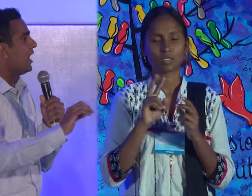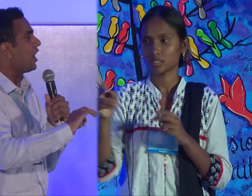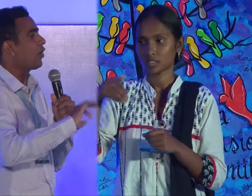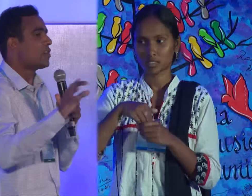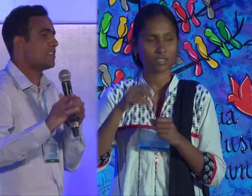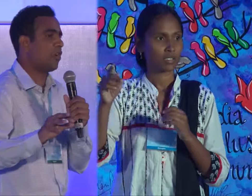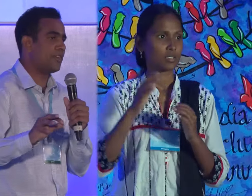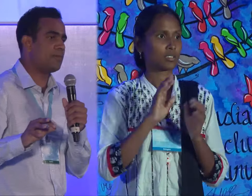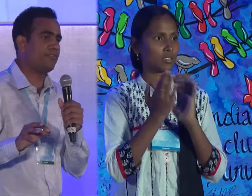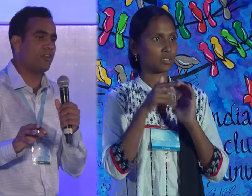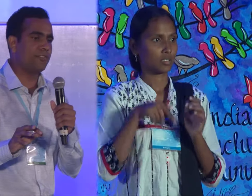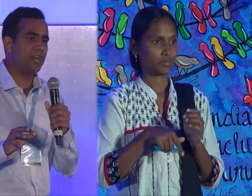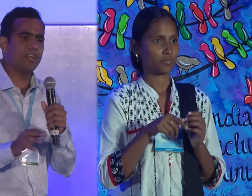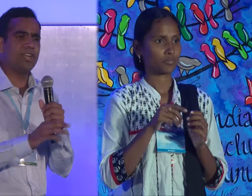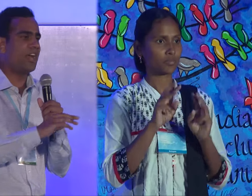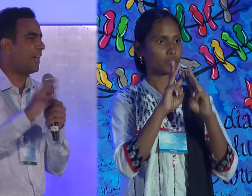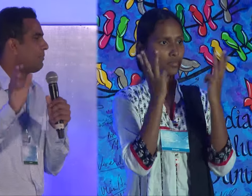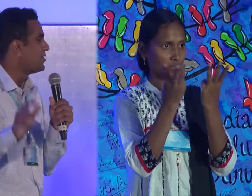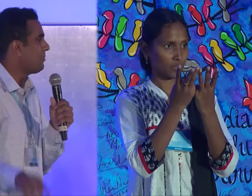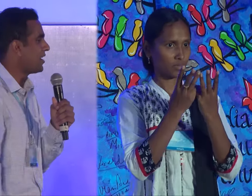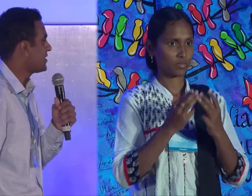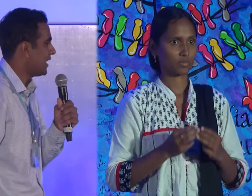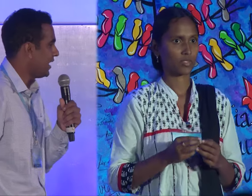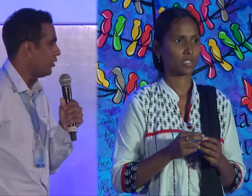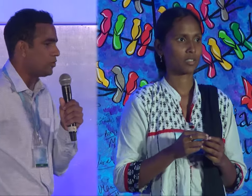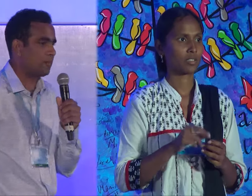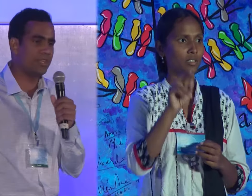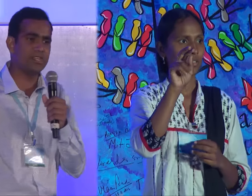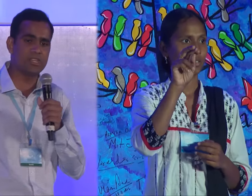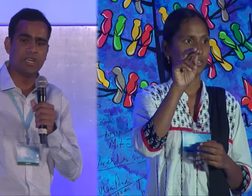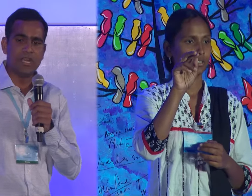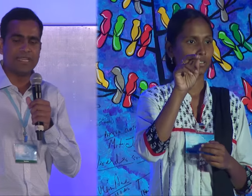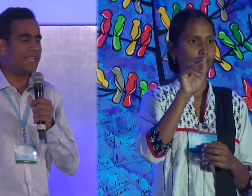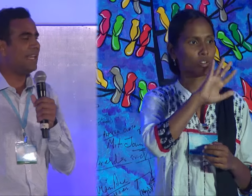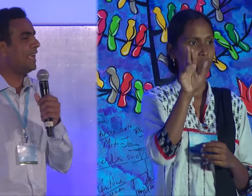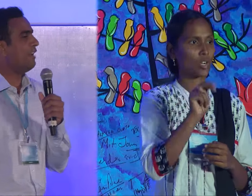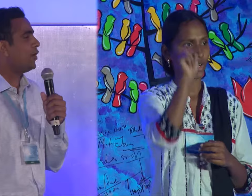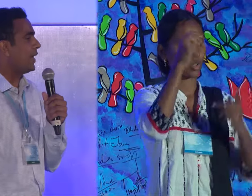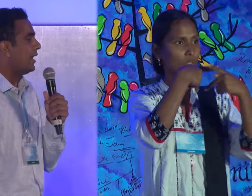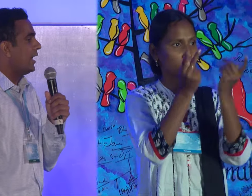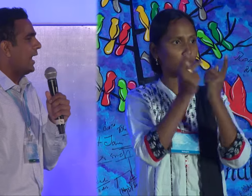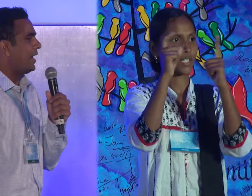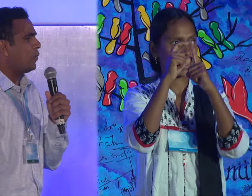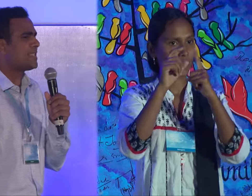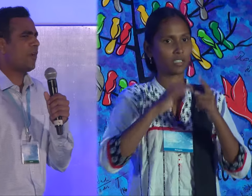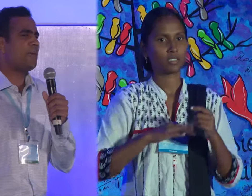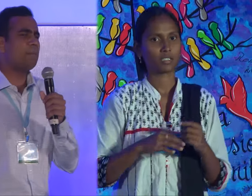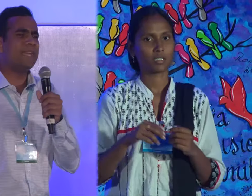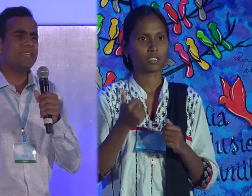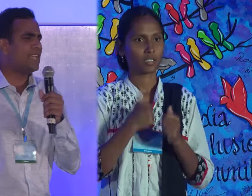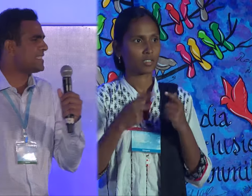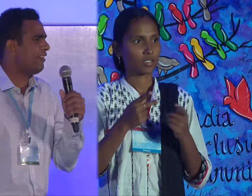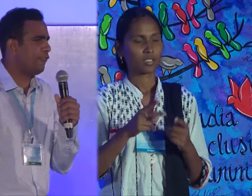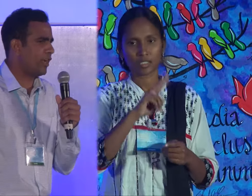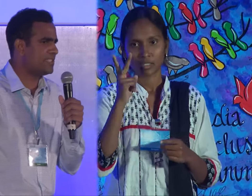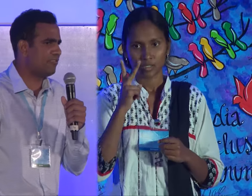in across the northern hemisphere of the country, Haryana, Punjab, Rajasthan, Uttar Pradesh, Delhi, everywhere. And we saw him